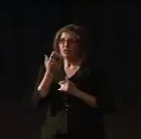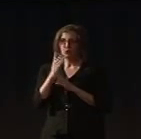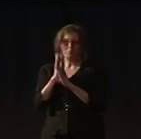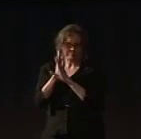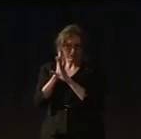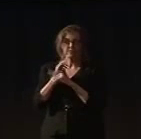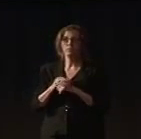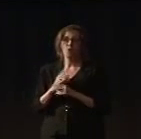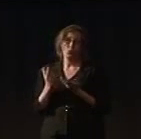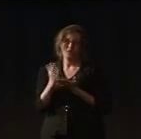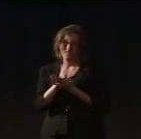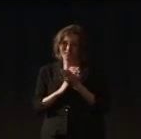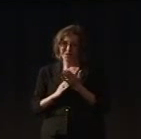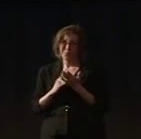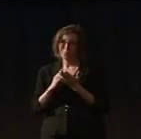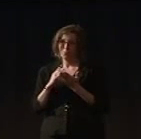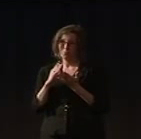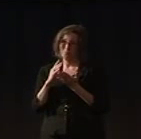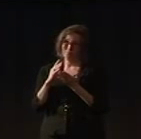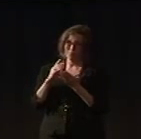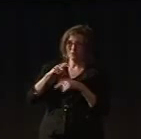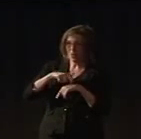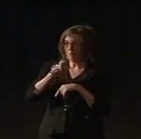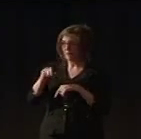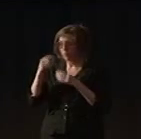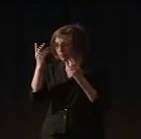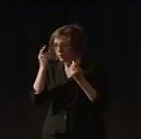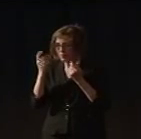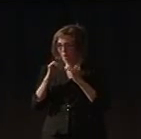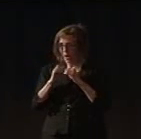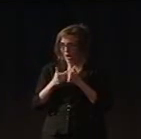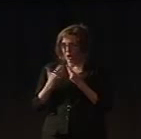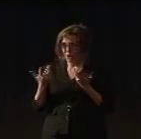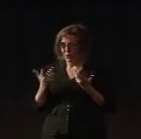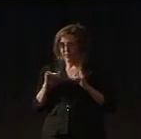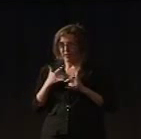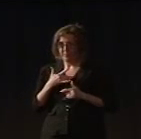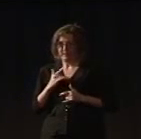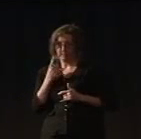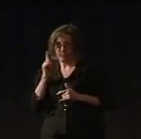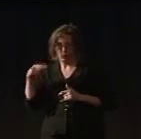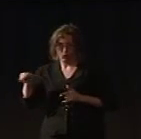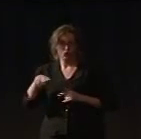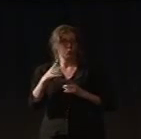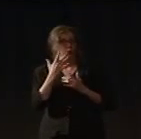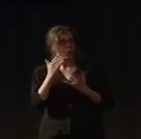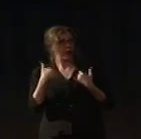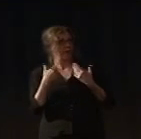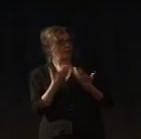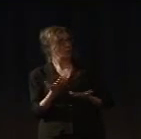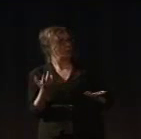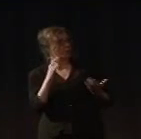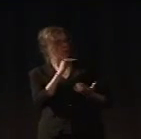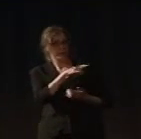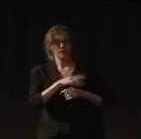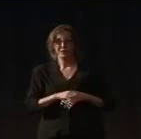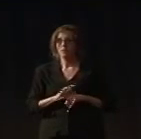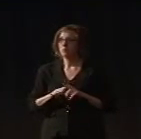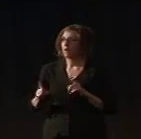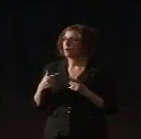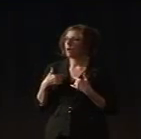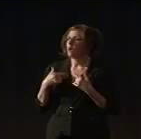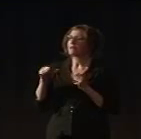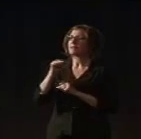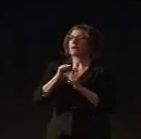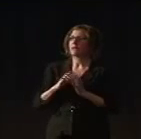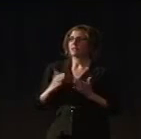have to become sensitive to what is coming to you. Primarily, I have not the equipment for that. Neither the scientists, they scream everywhere,